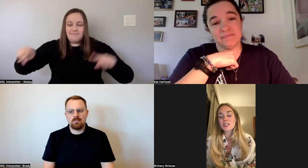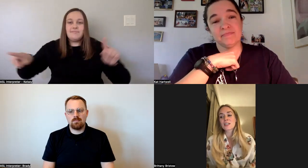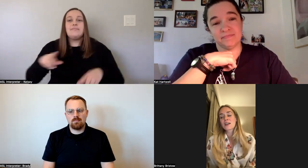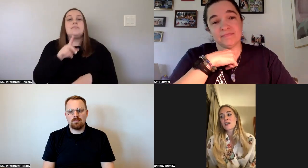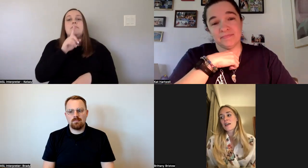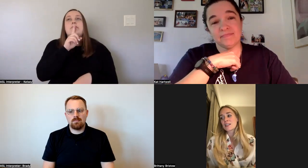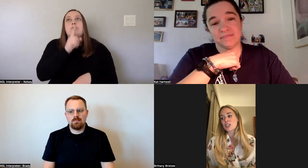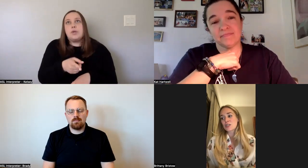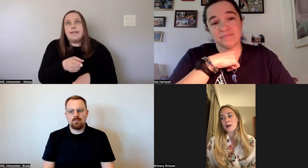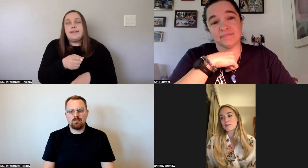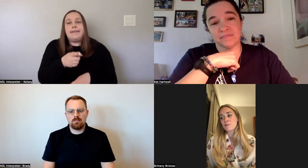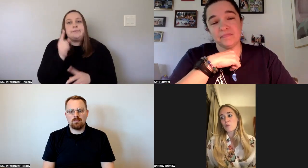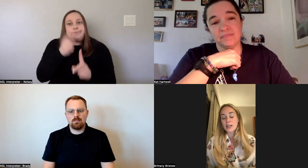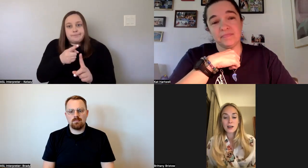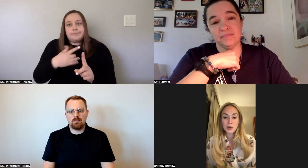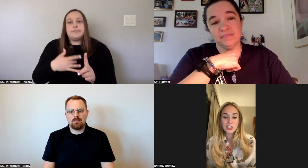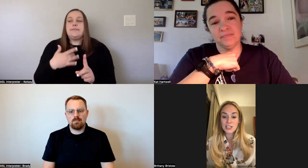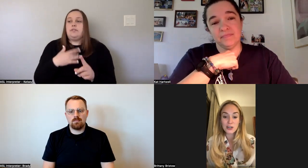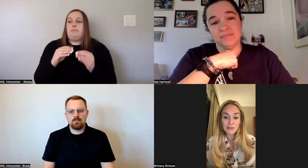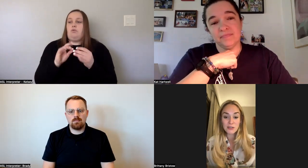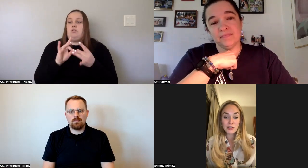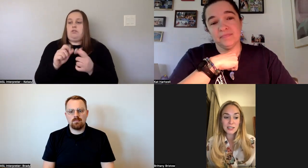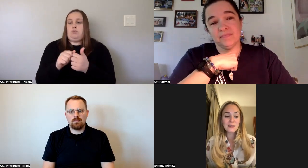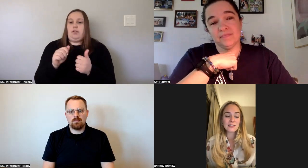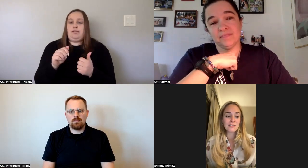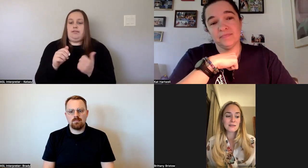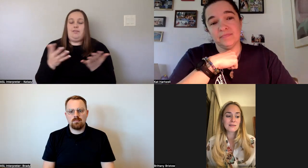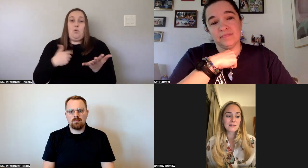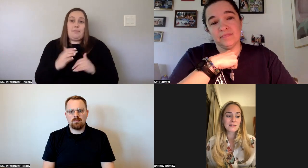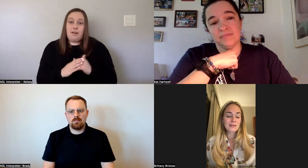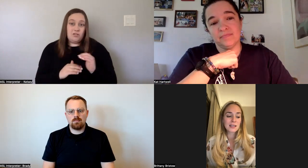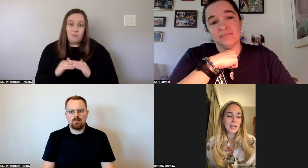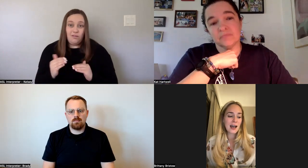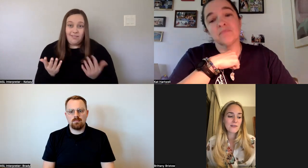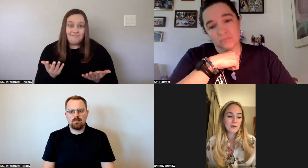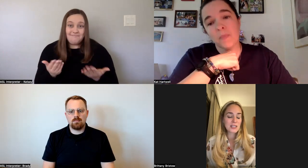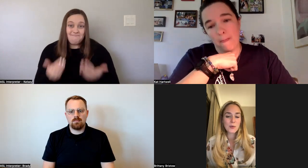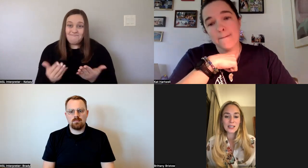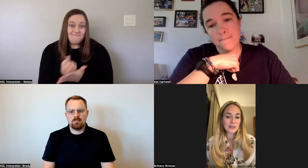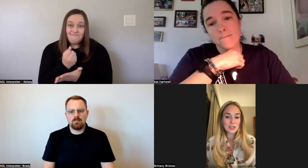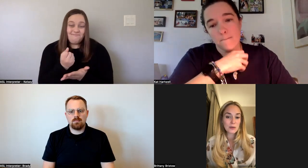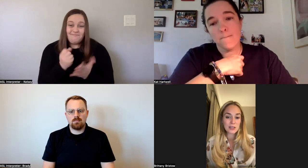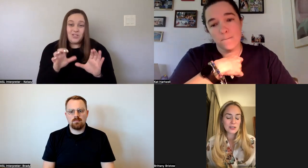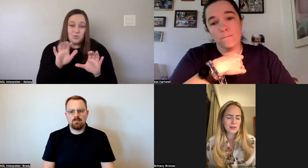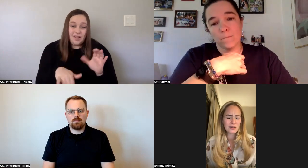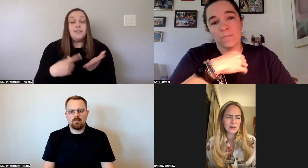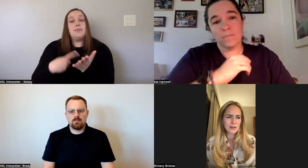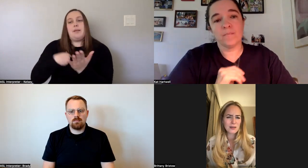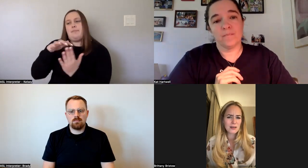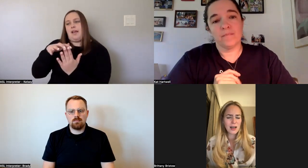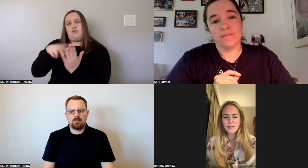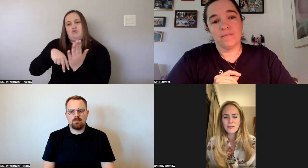think it's just about working on projects that you're comfortable in. And yeah, every once in a while I read a script and I just